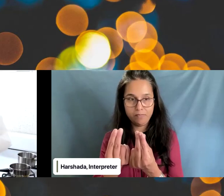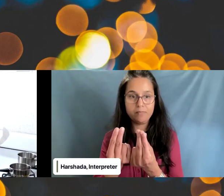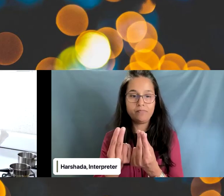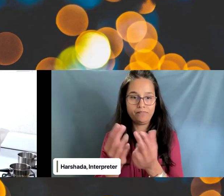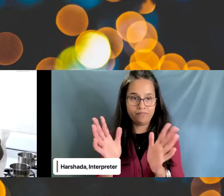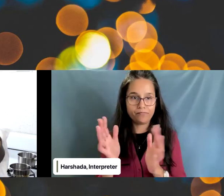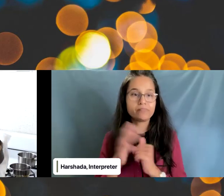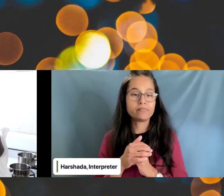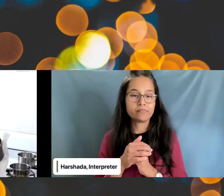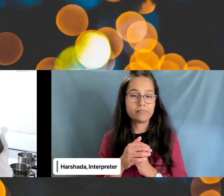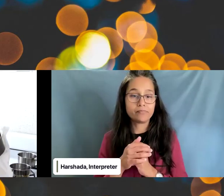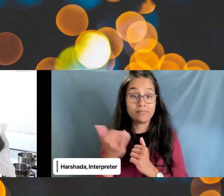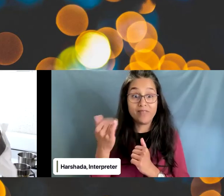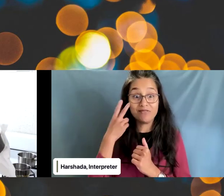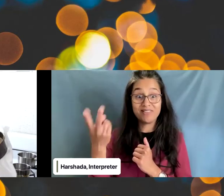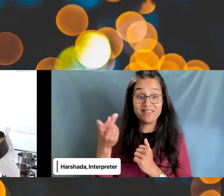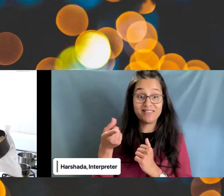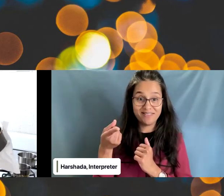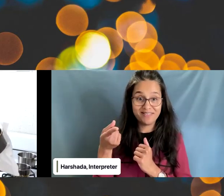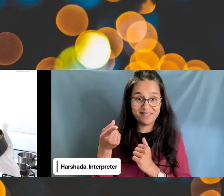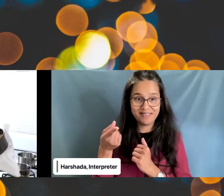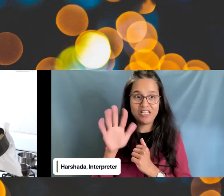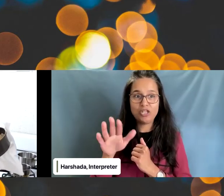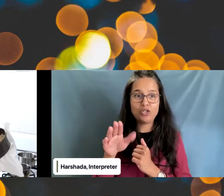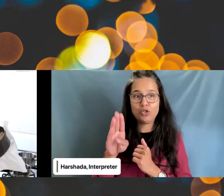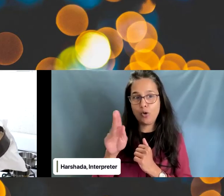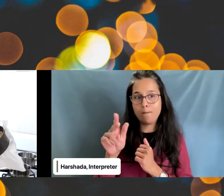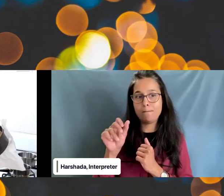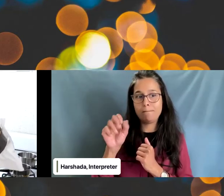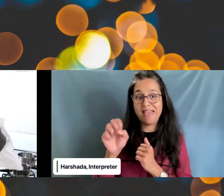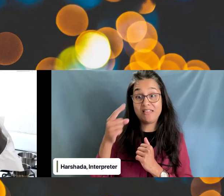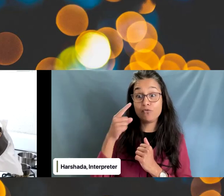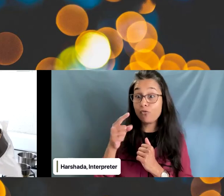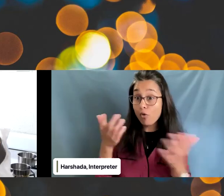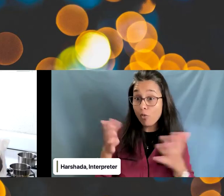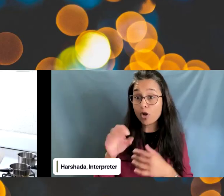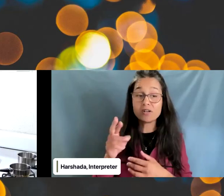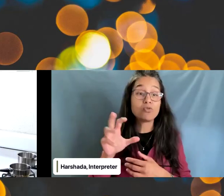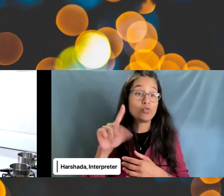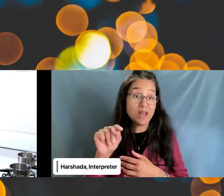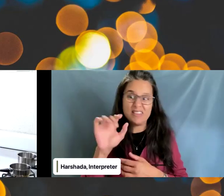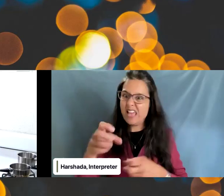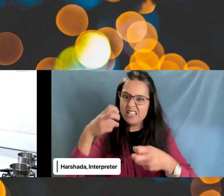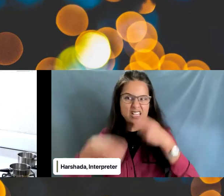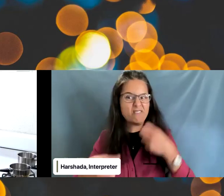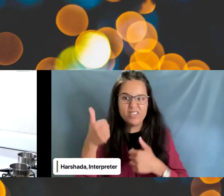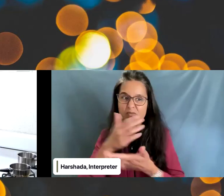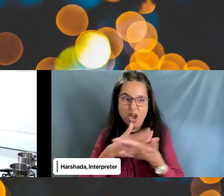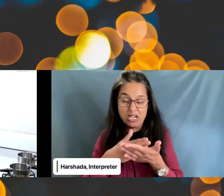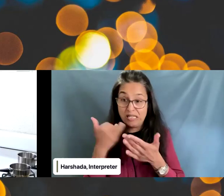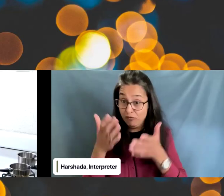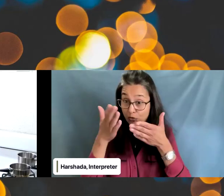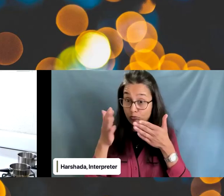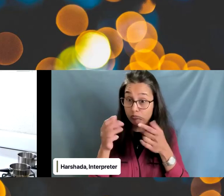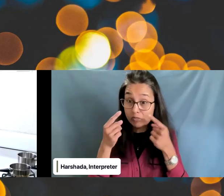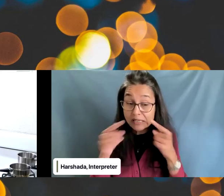And there you have the base, your crust, which is the hardest step, you guys. So if you get through this step, the rest is easy